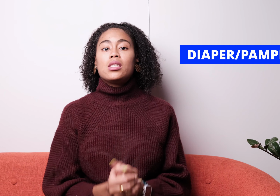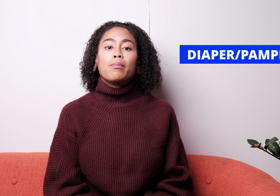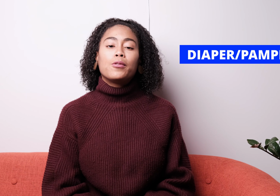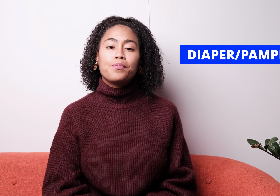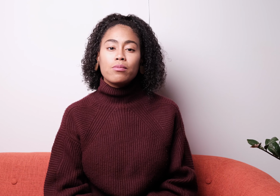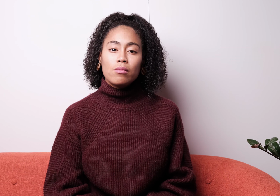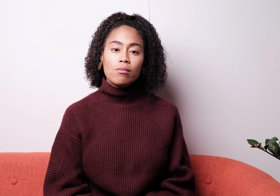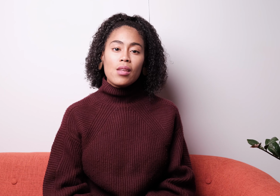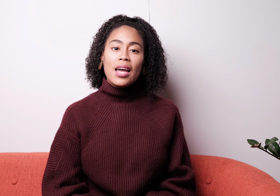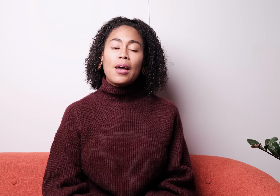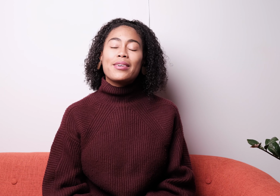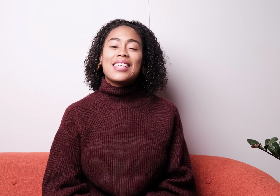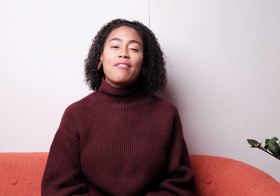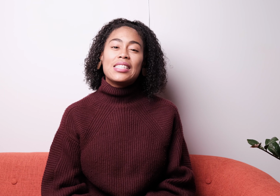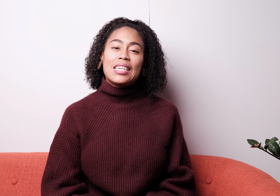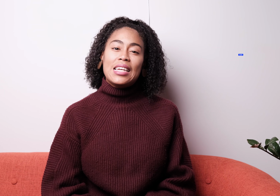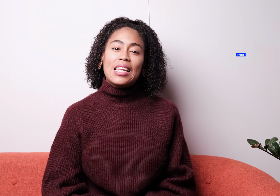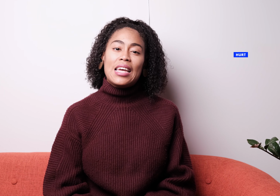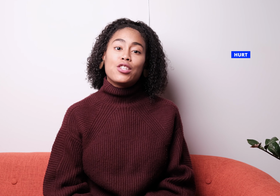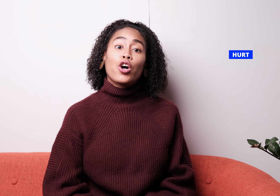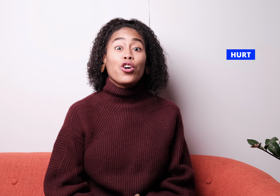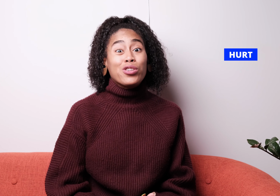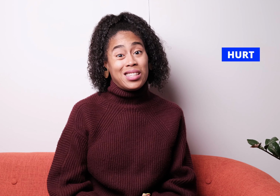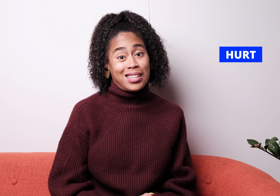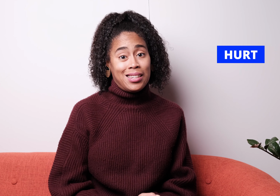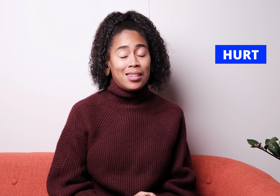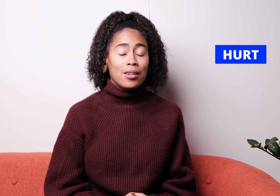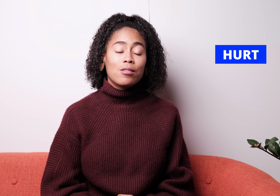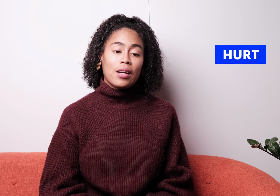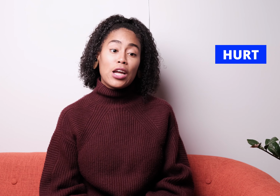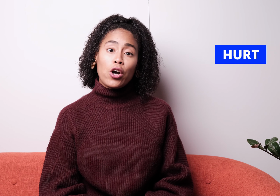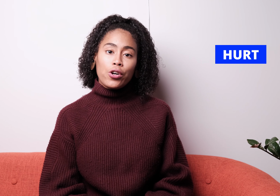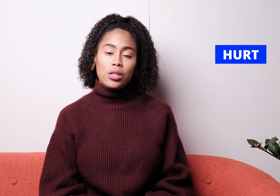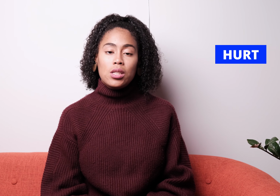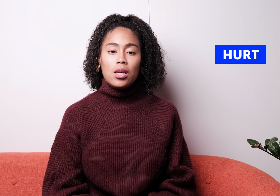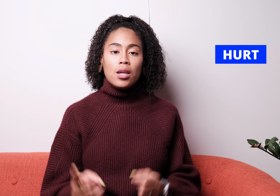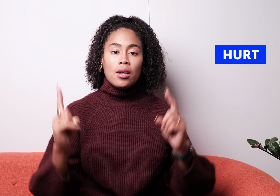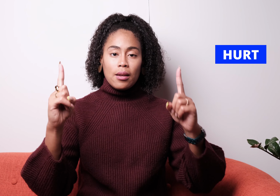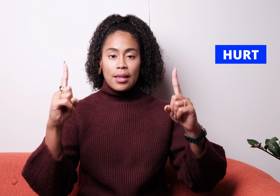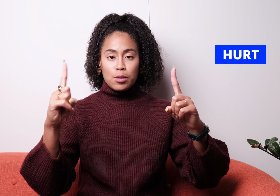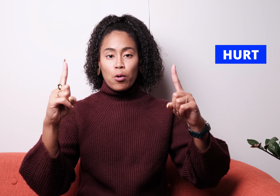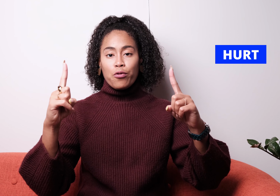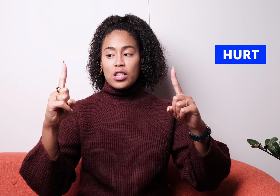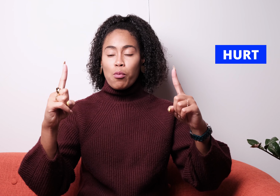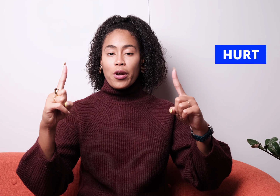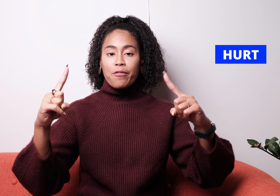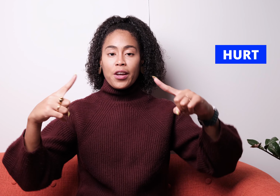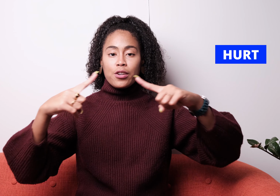simple. Number 17 is hurt, right? Hurt. And that's both these pointer fingers